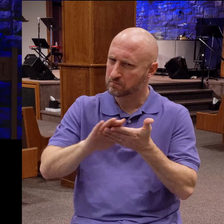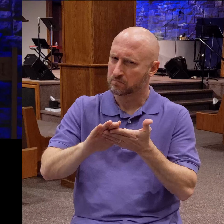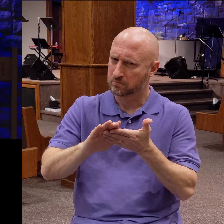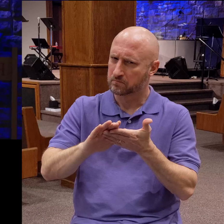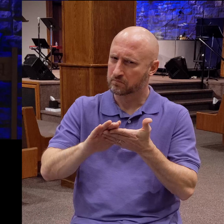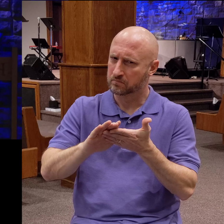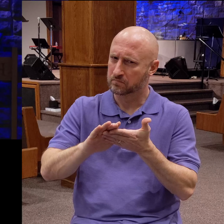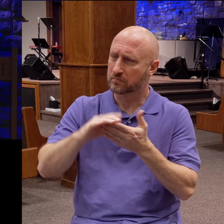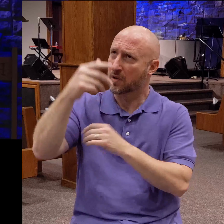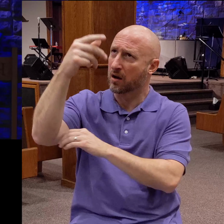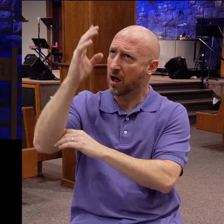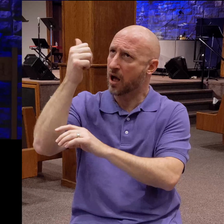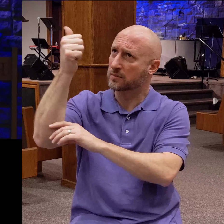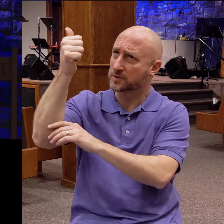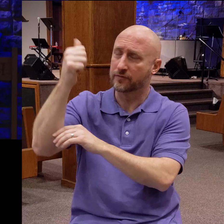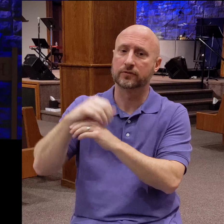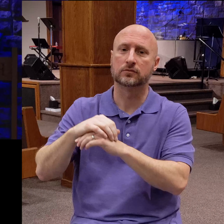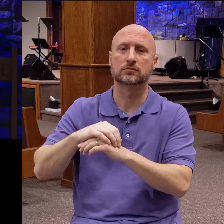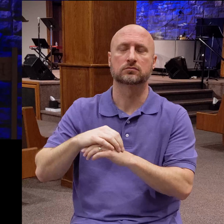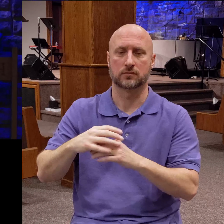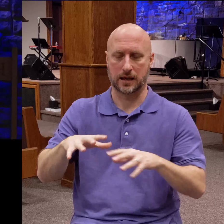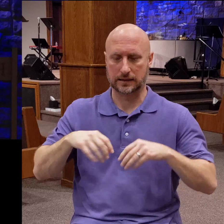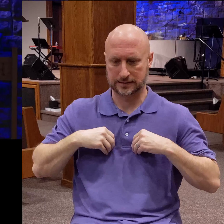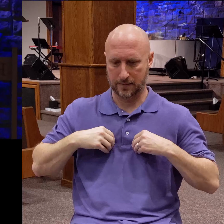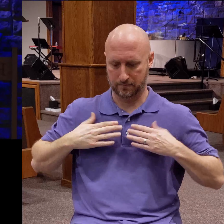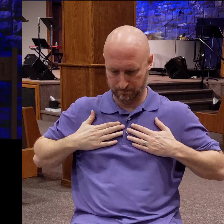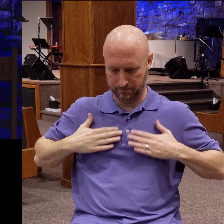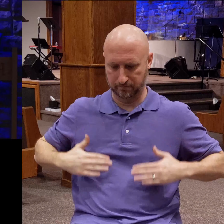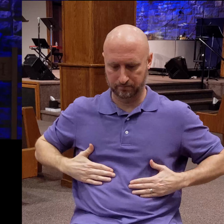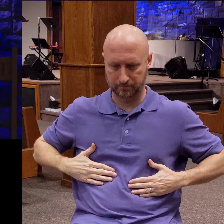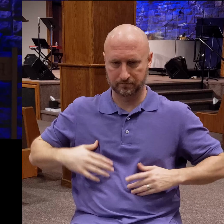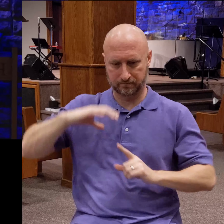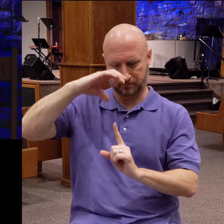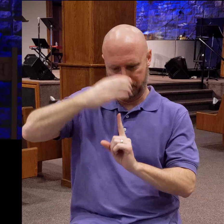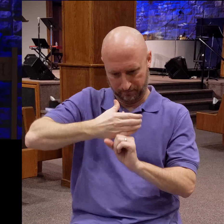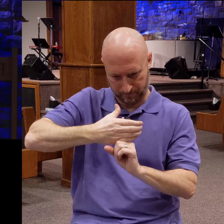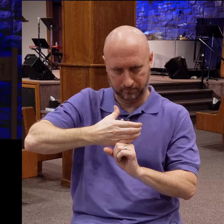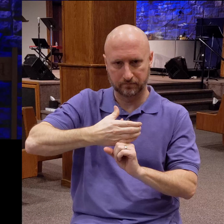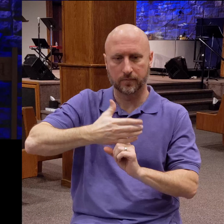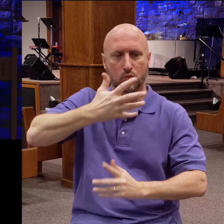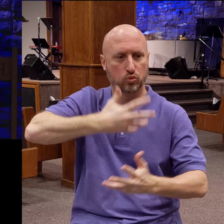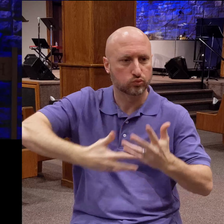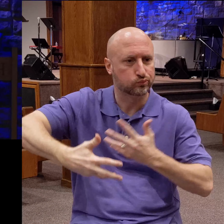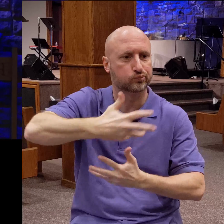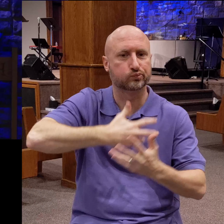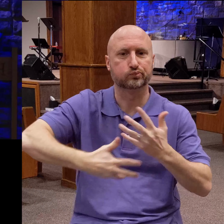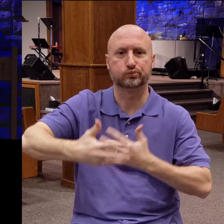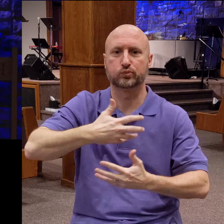put on human skin to walk with us, to pay for our sins,